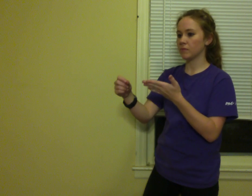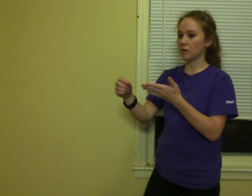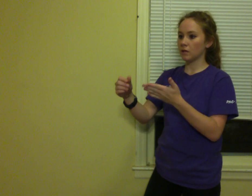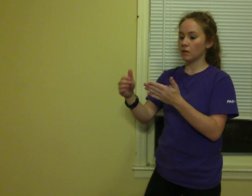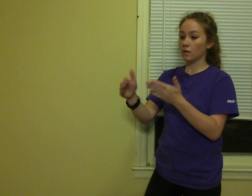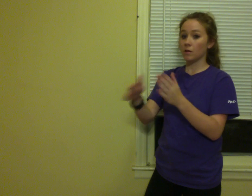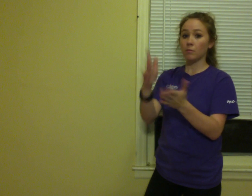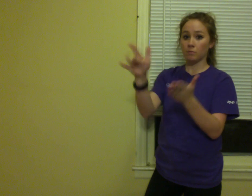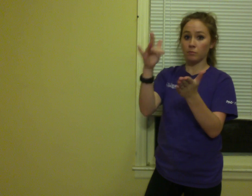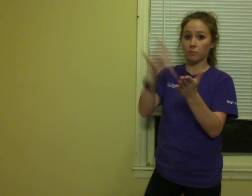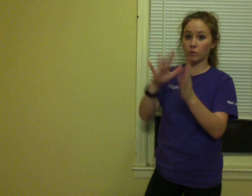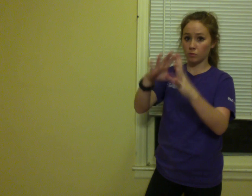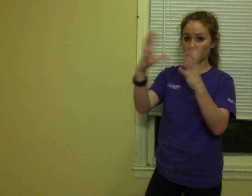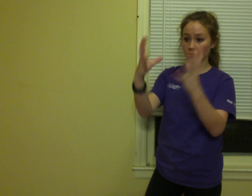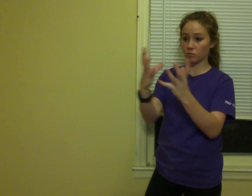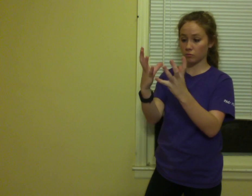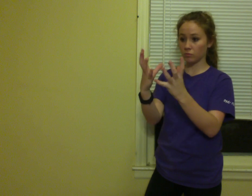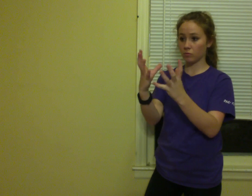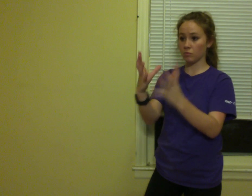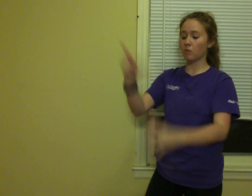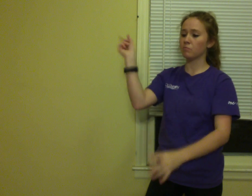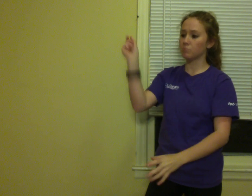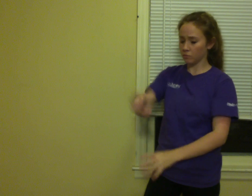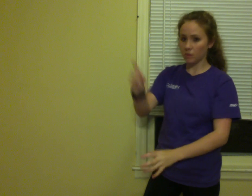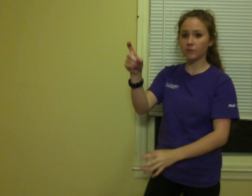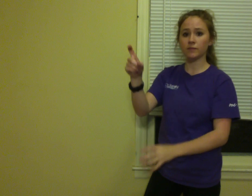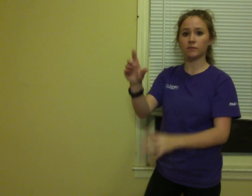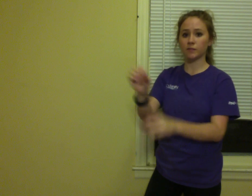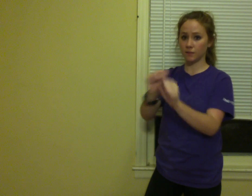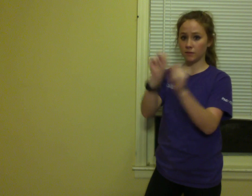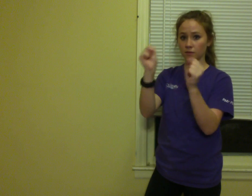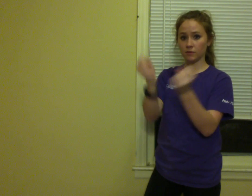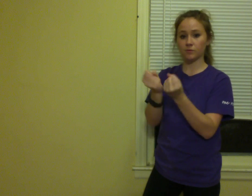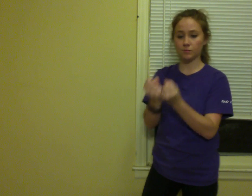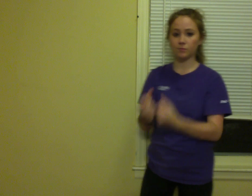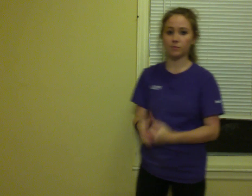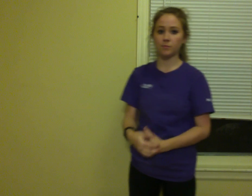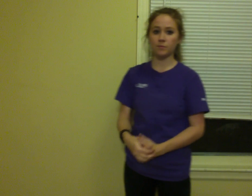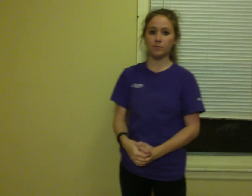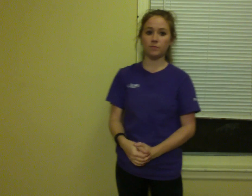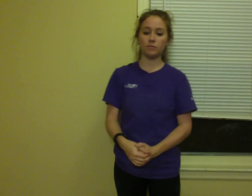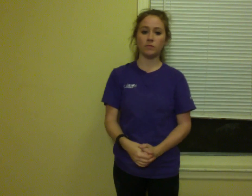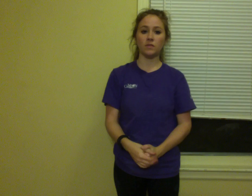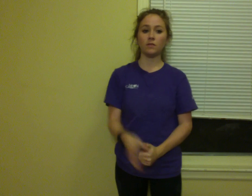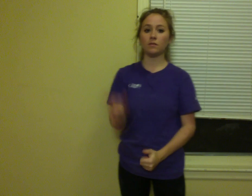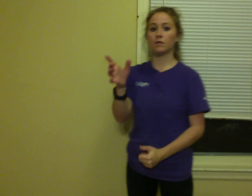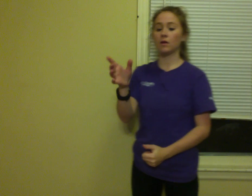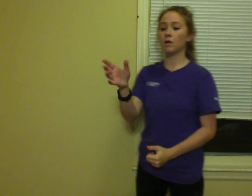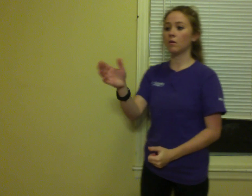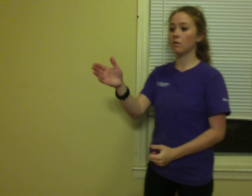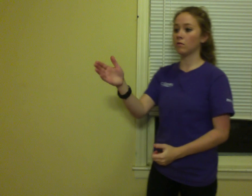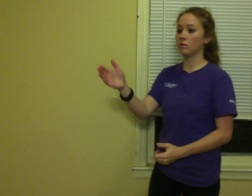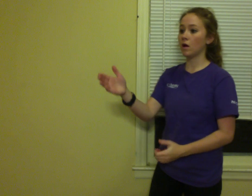And well over a century ago in America, James Madison warned that extremes of riches and